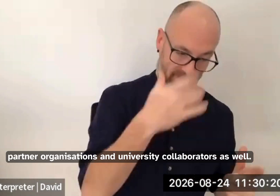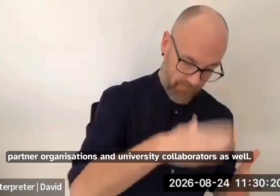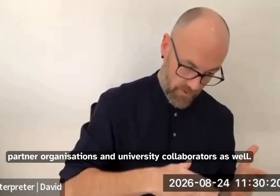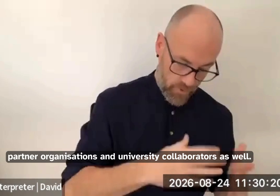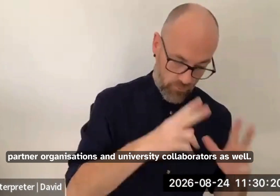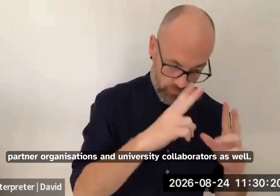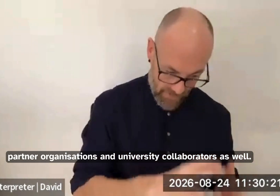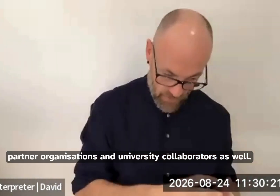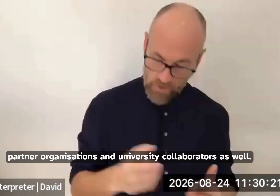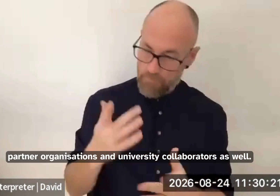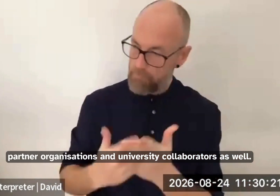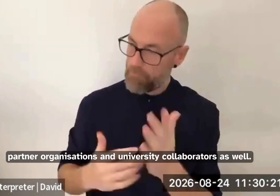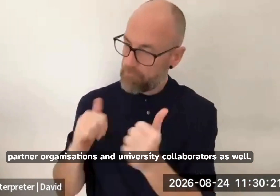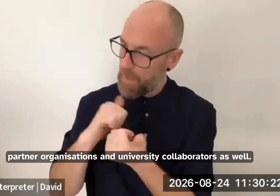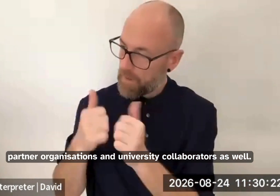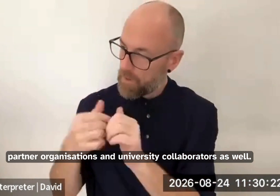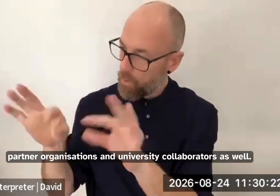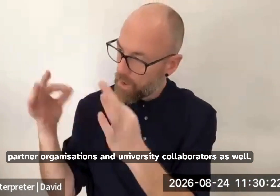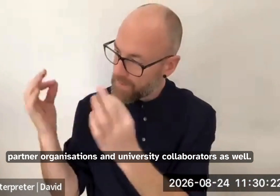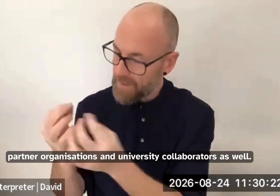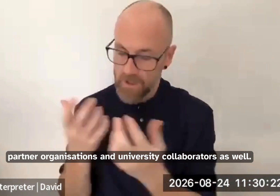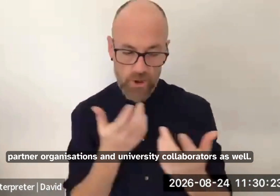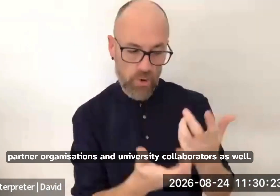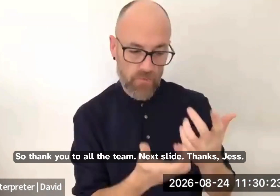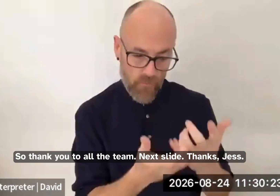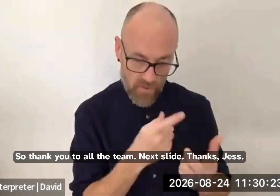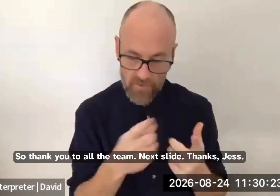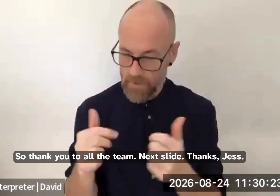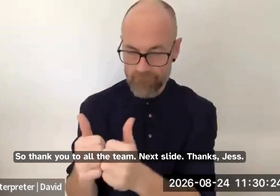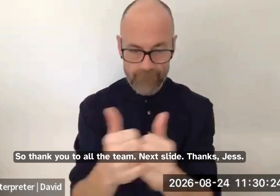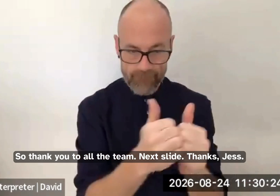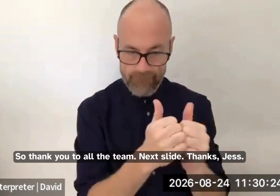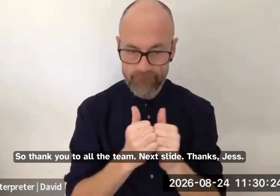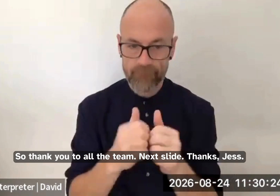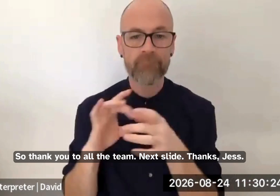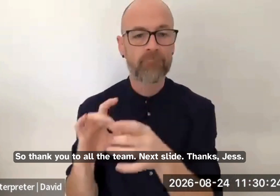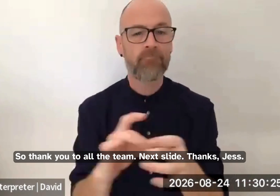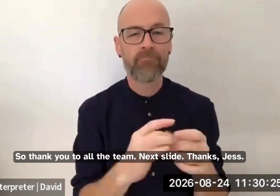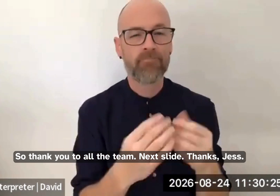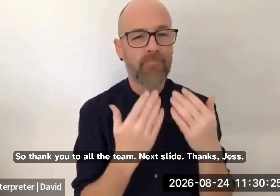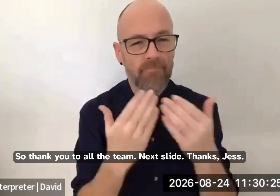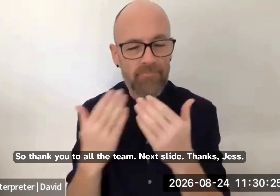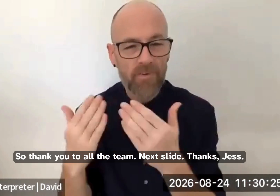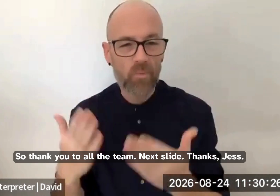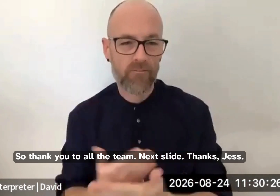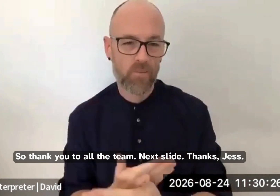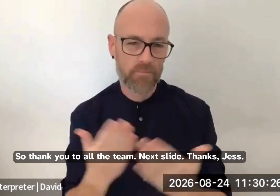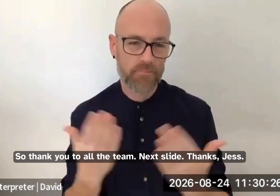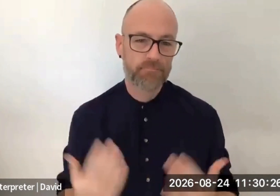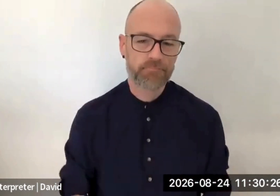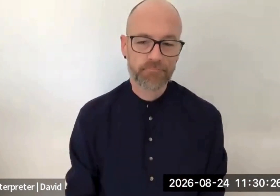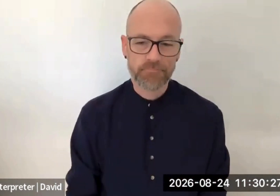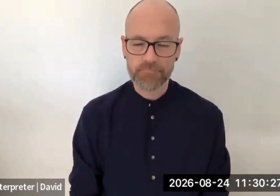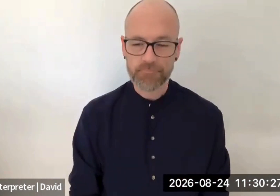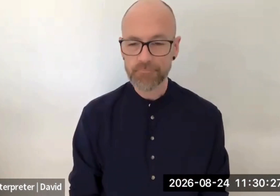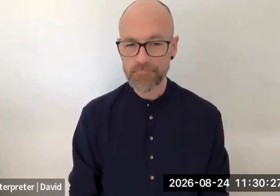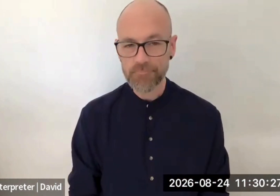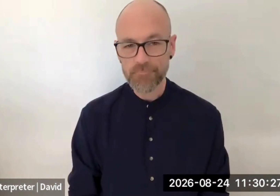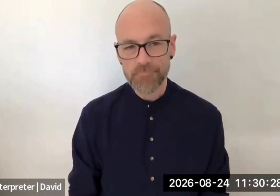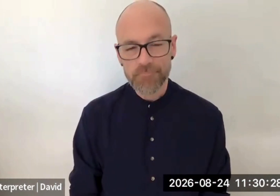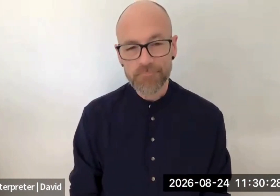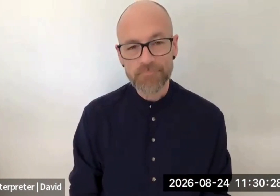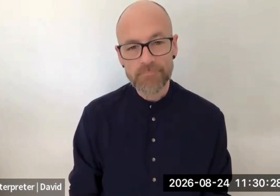partner organisations, and university collaborators as well. So thank you to all the team. Next slide, thanks, Jess.